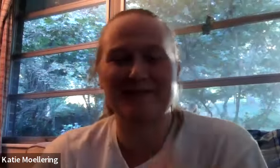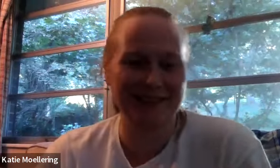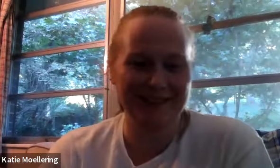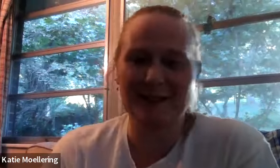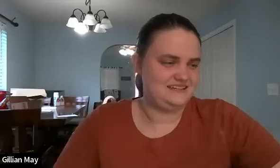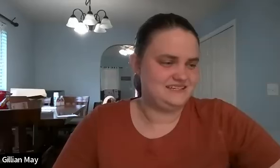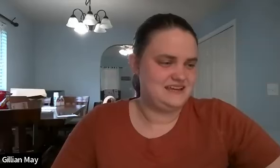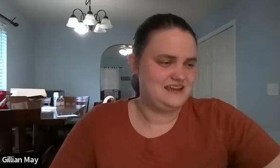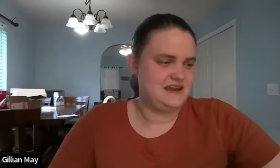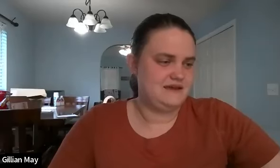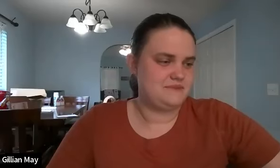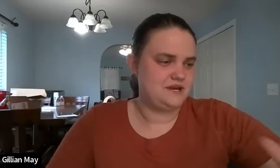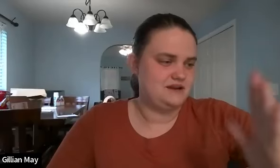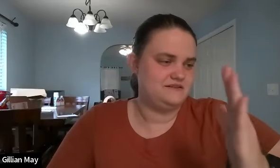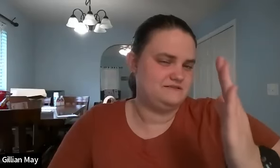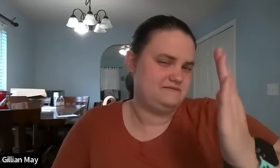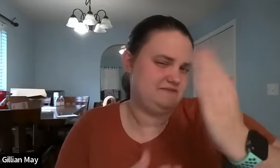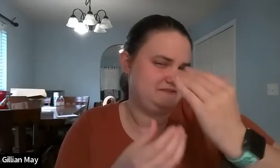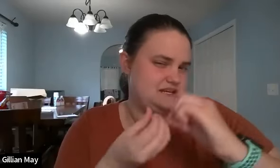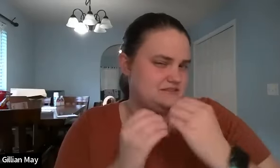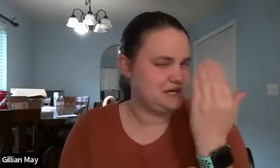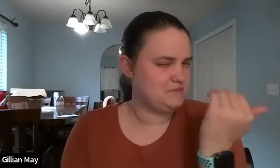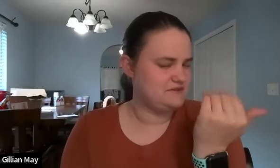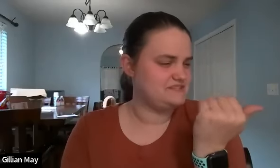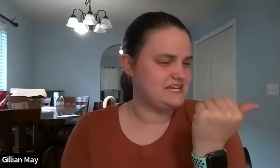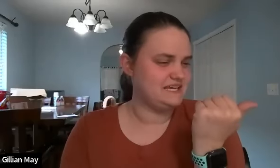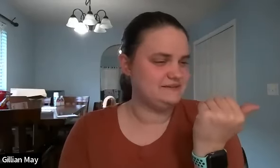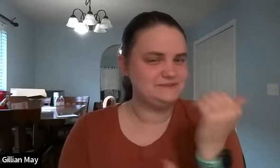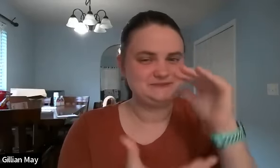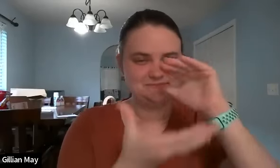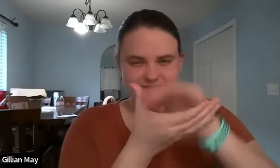All right. Number 15, I think. Number 15.